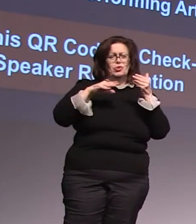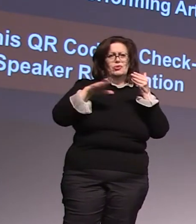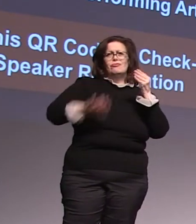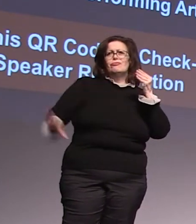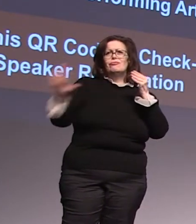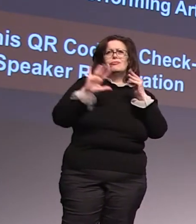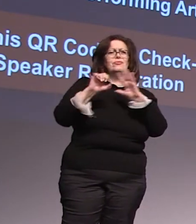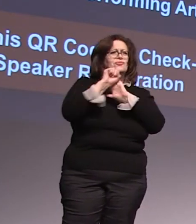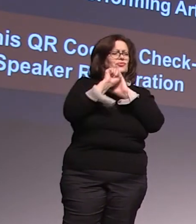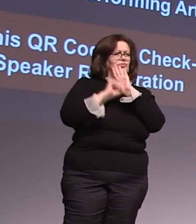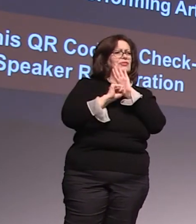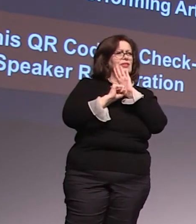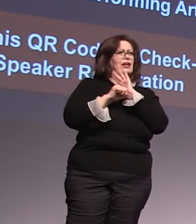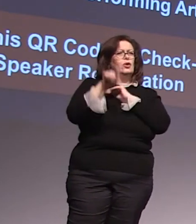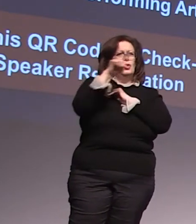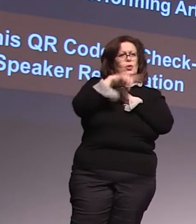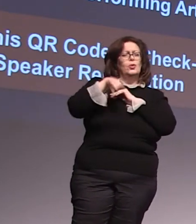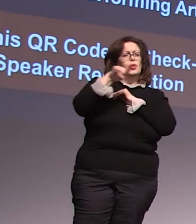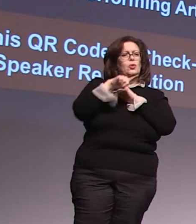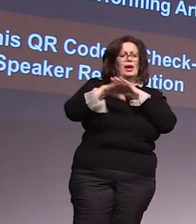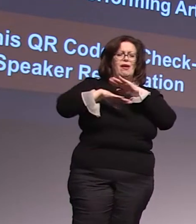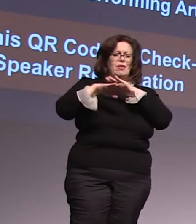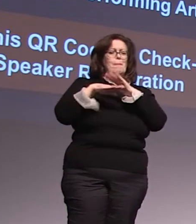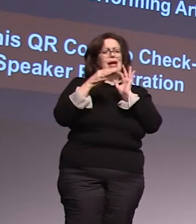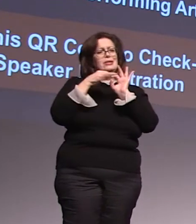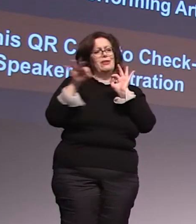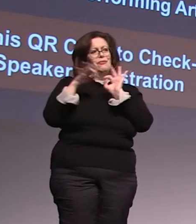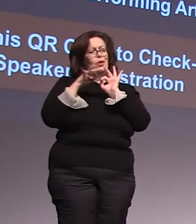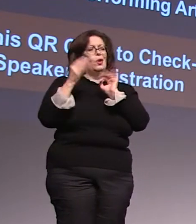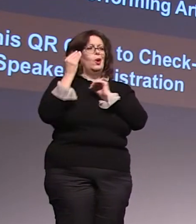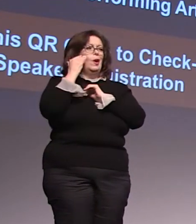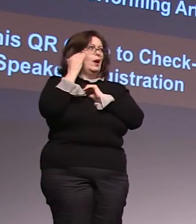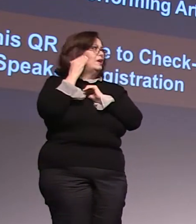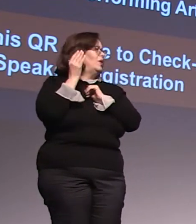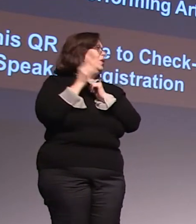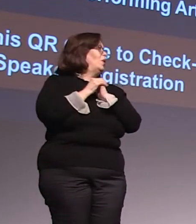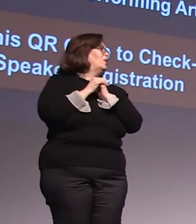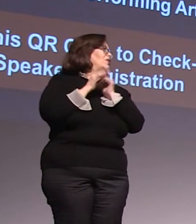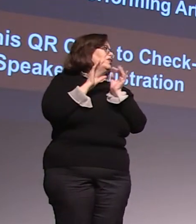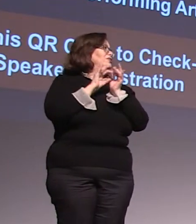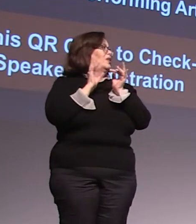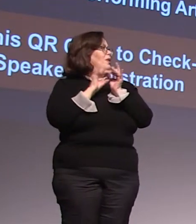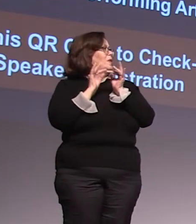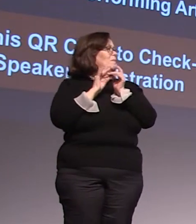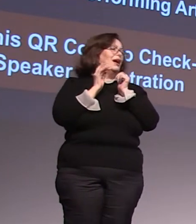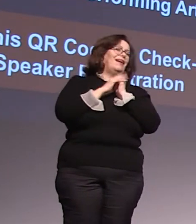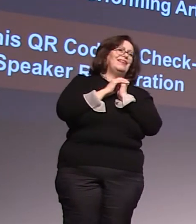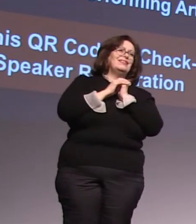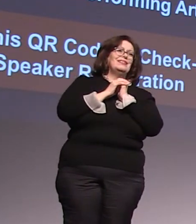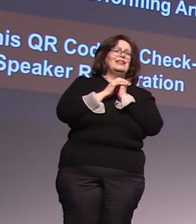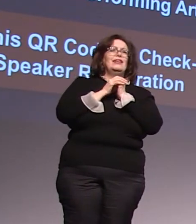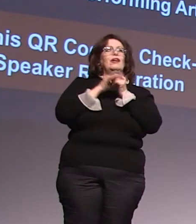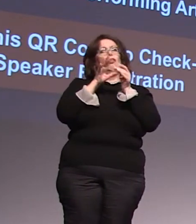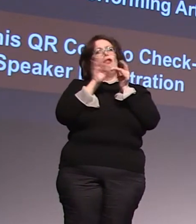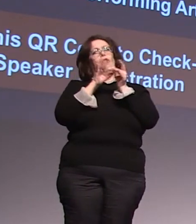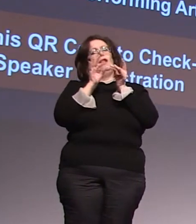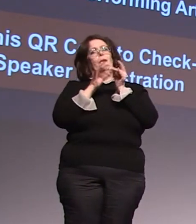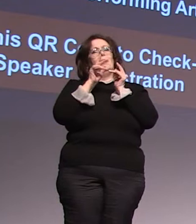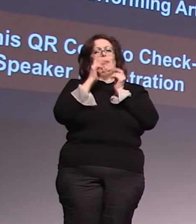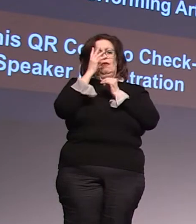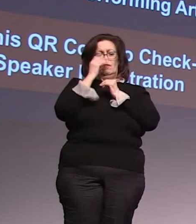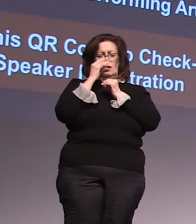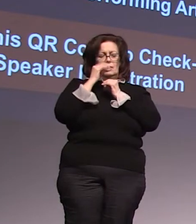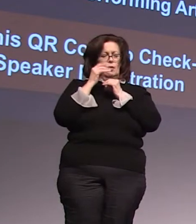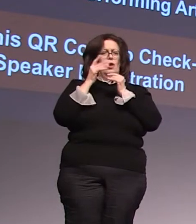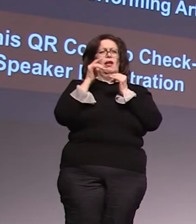we're talking about a student-based funding formula. And I know whenever I bring that up at home, my whole family starts to fall asleep and they're thinking, okay, what does